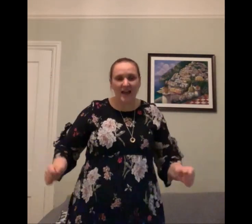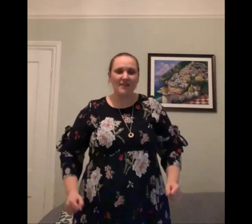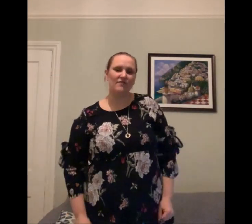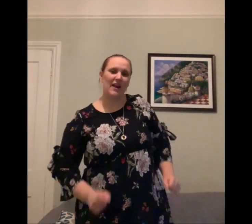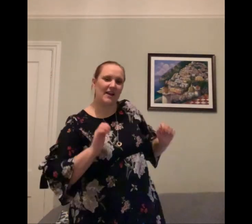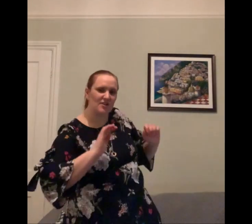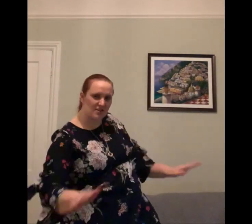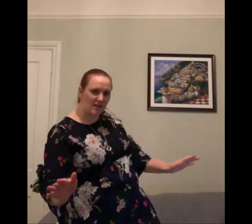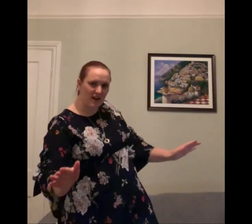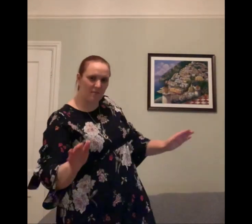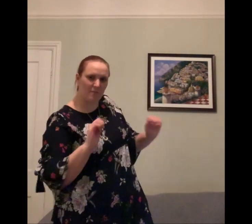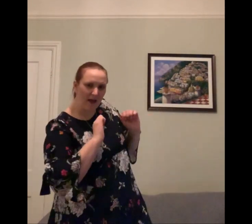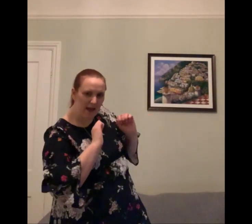sky. Flash, bam,